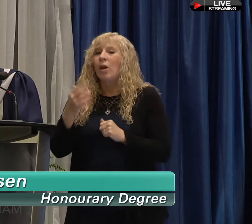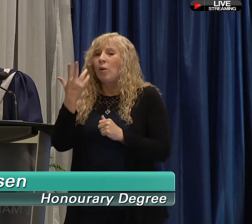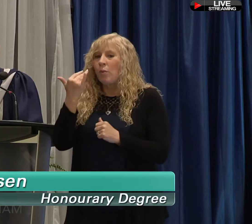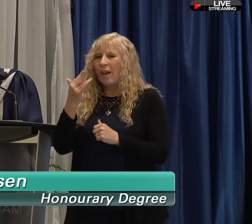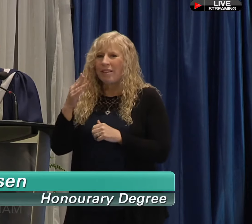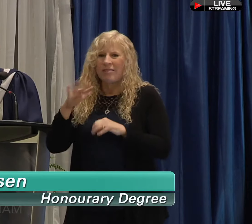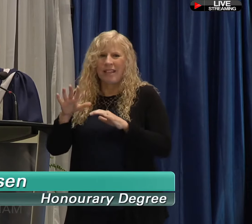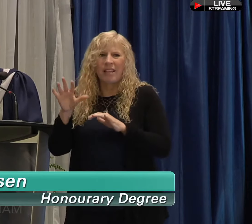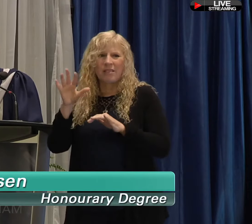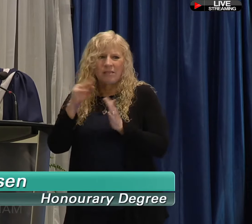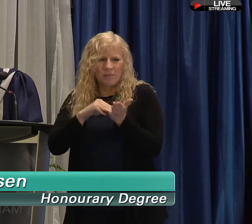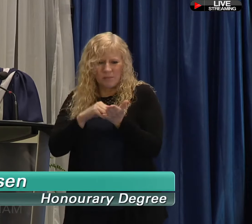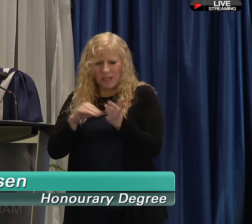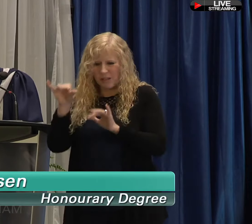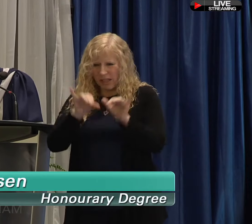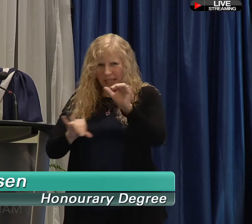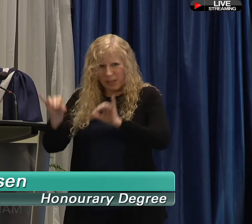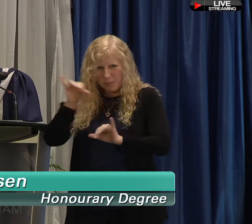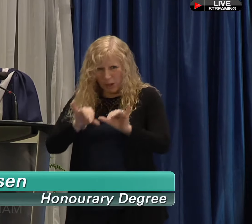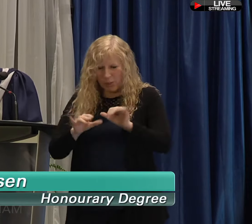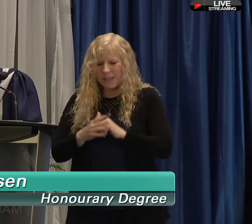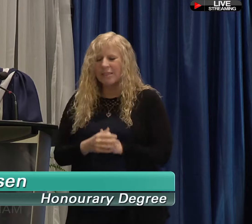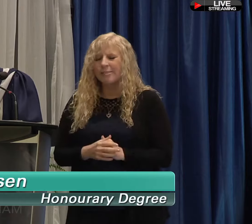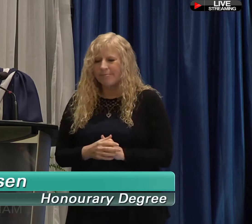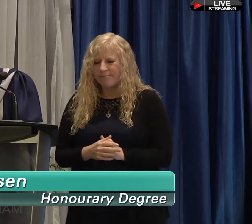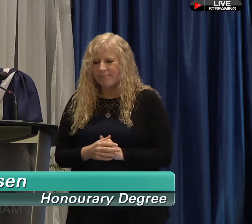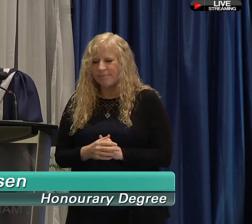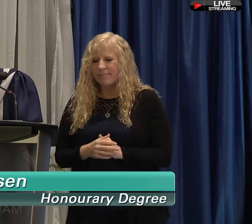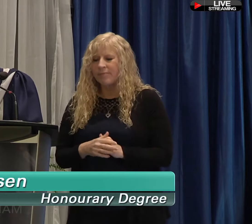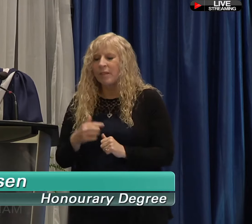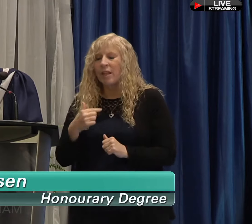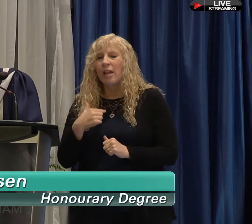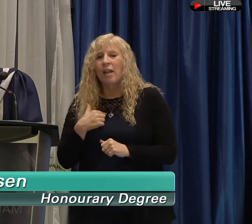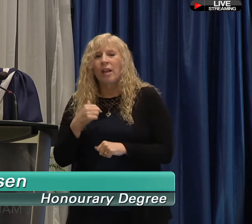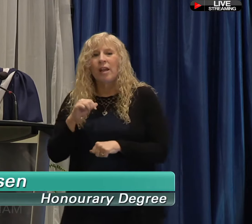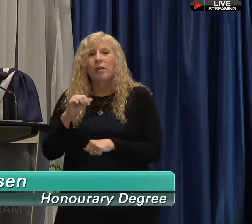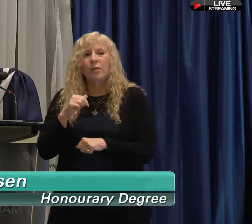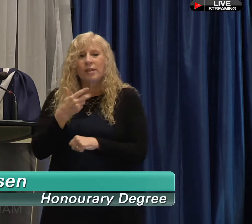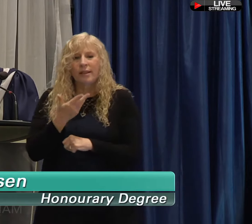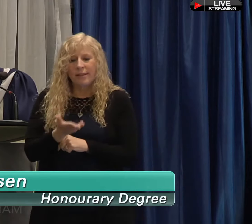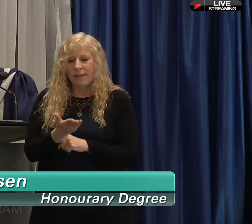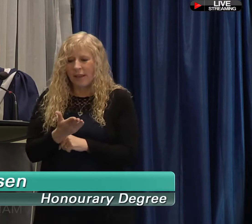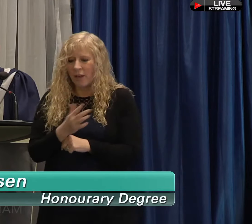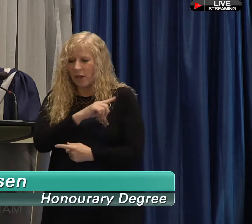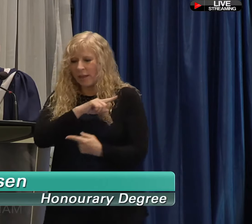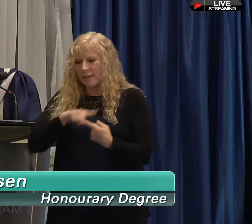them. I was marched out of Auschwitz in January